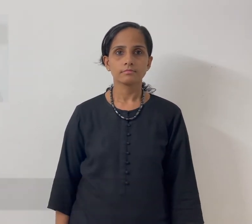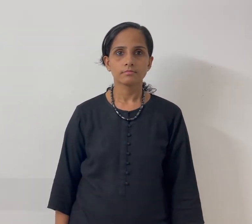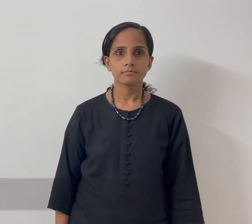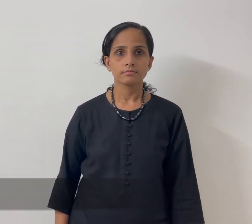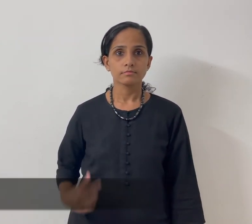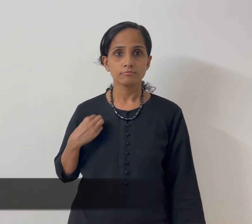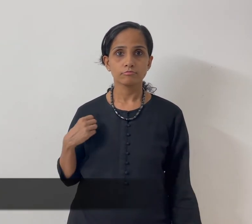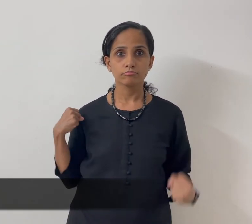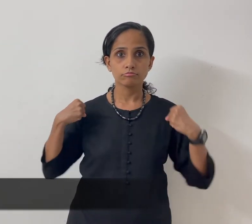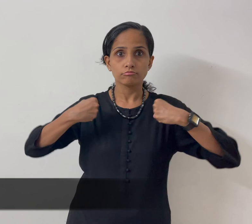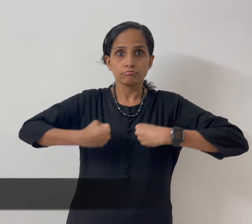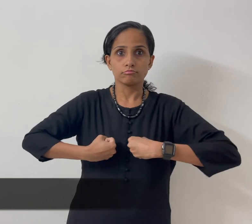Lapel.